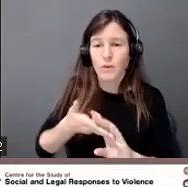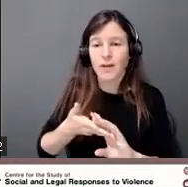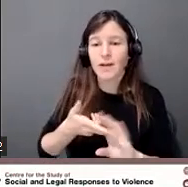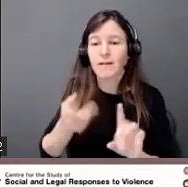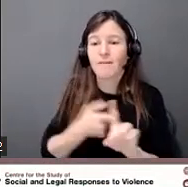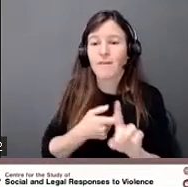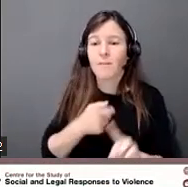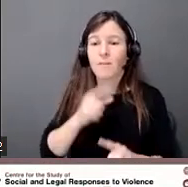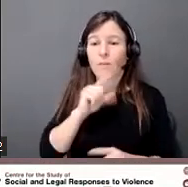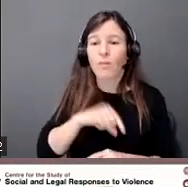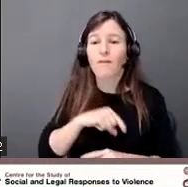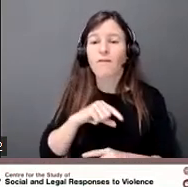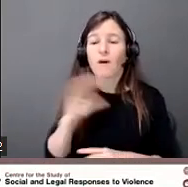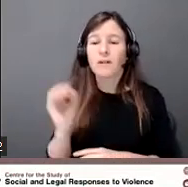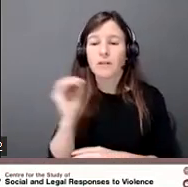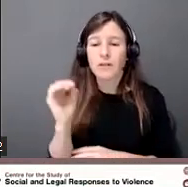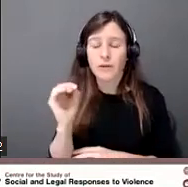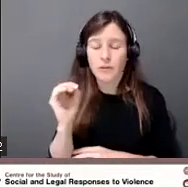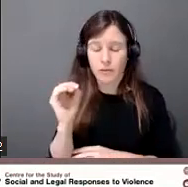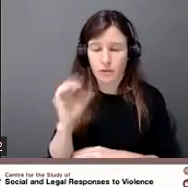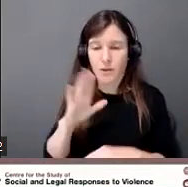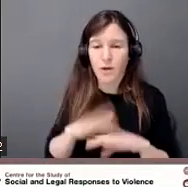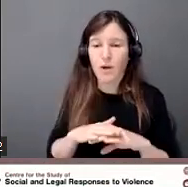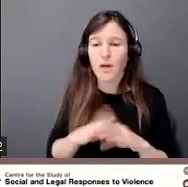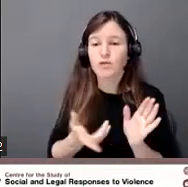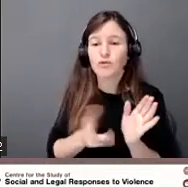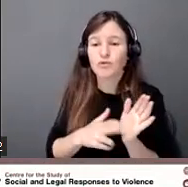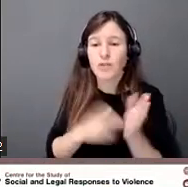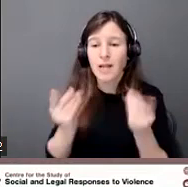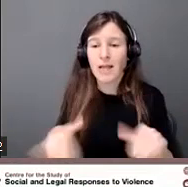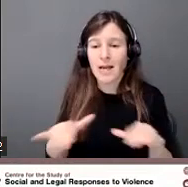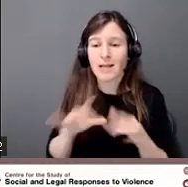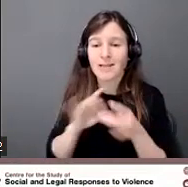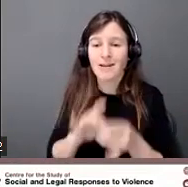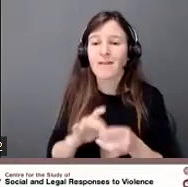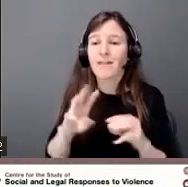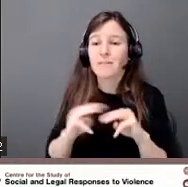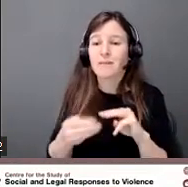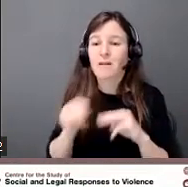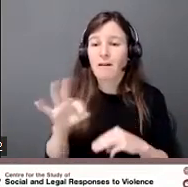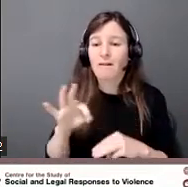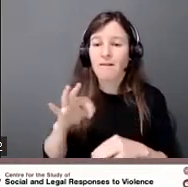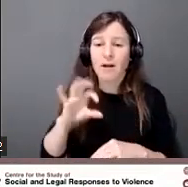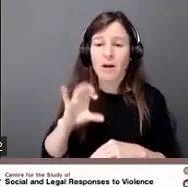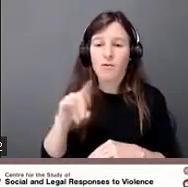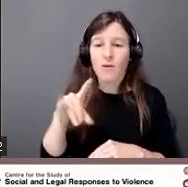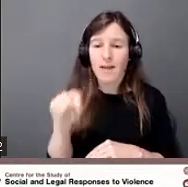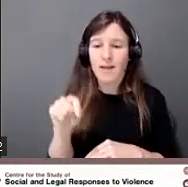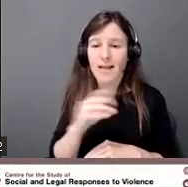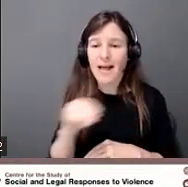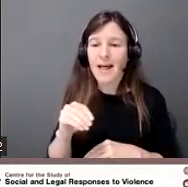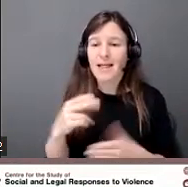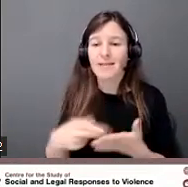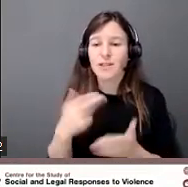from Guelph, Ontario, which is situated on the treaty lands of the Mississaugas of the Credit and the Dish with One Spoon